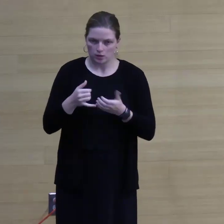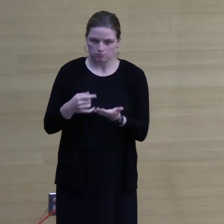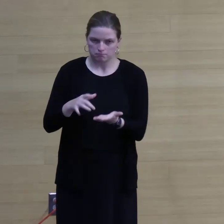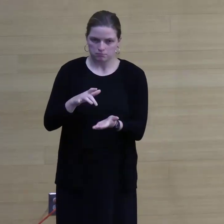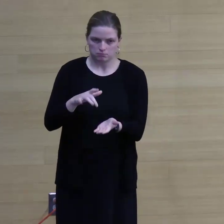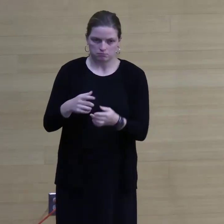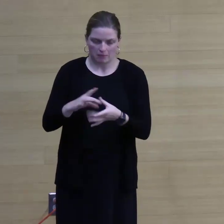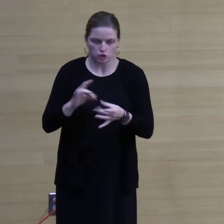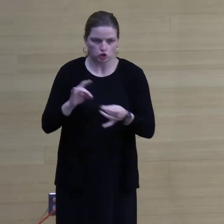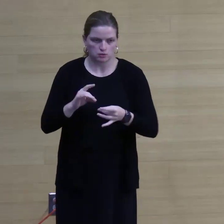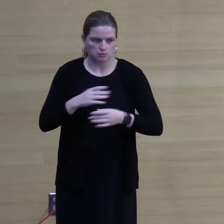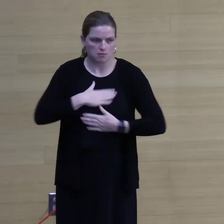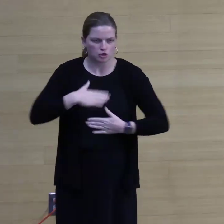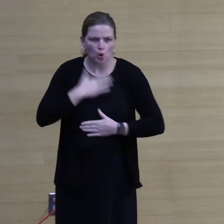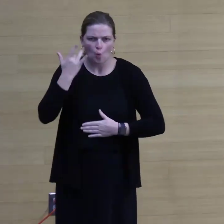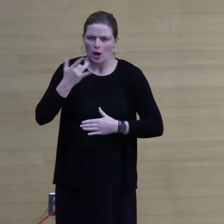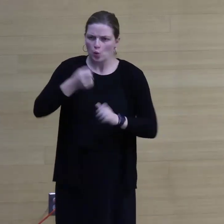Why do we gatekeep pleasure?